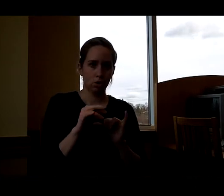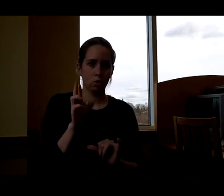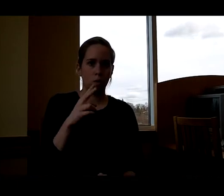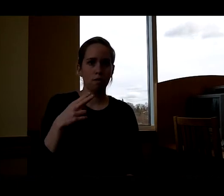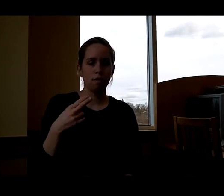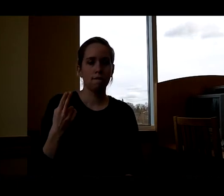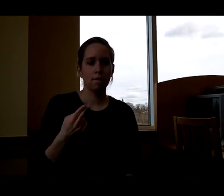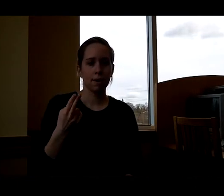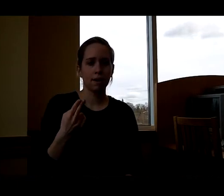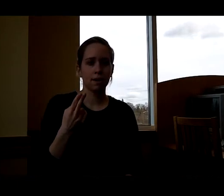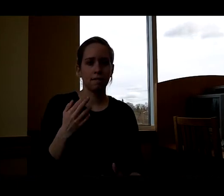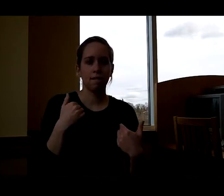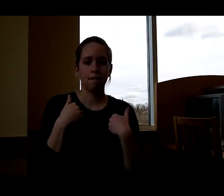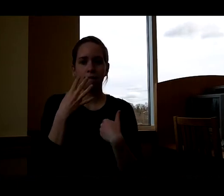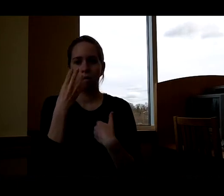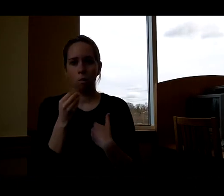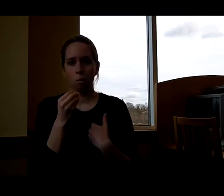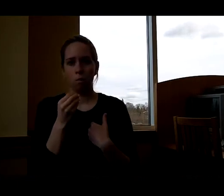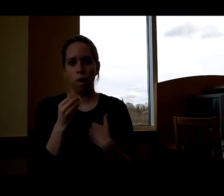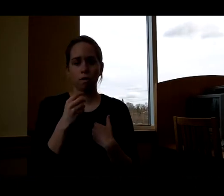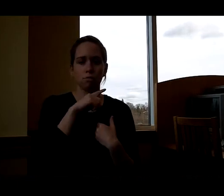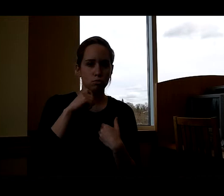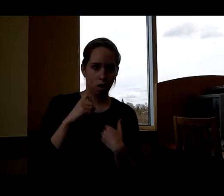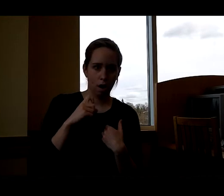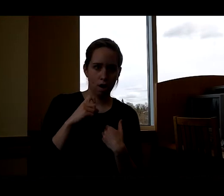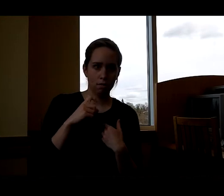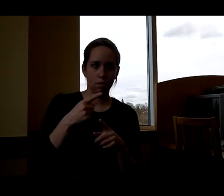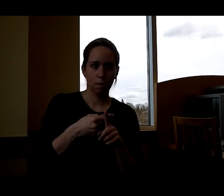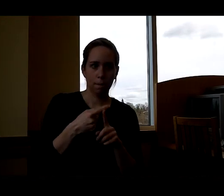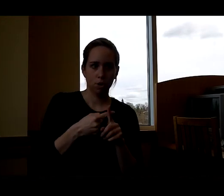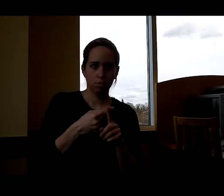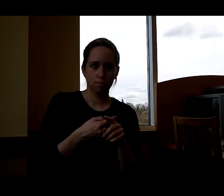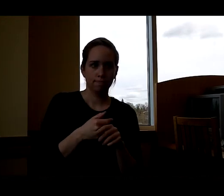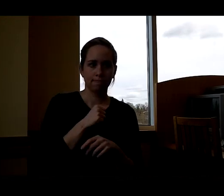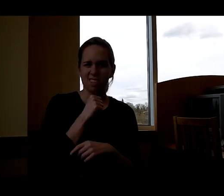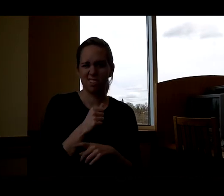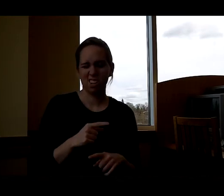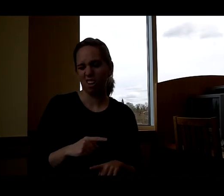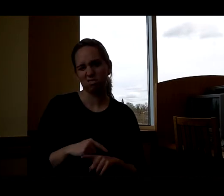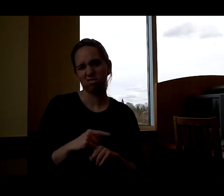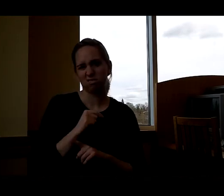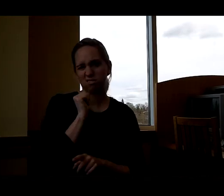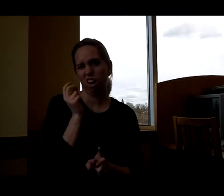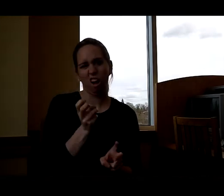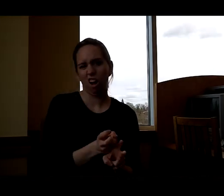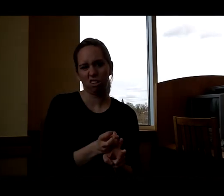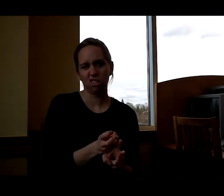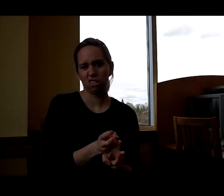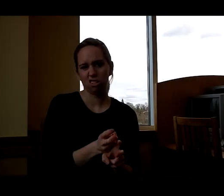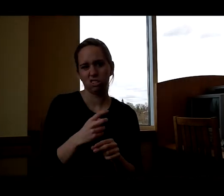wet and a dry bulb thermometer. Not very difficult to make a wet bulb thermometer. Grab a piece of cotton around